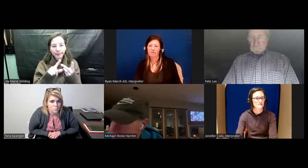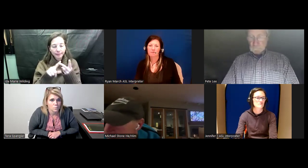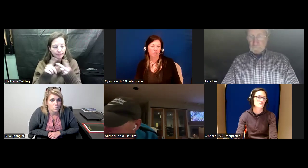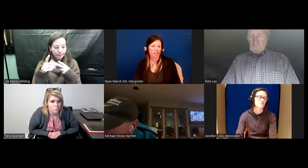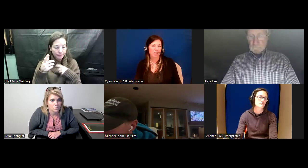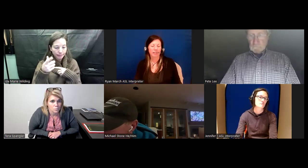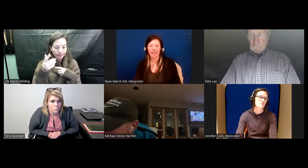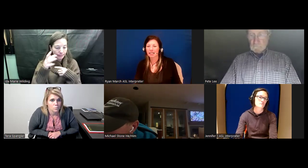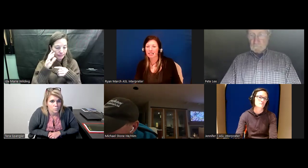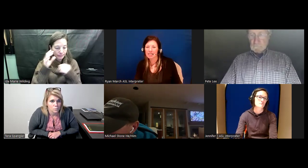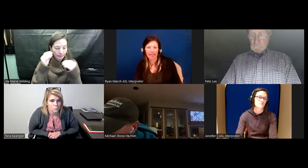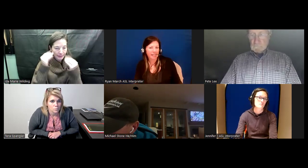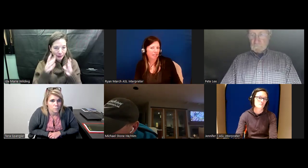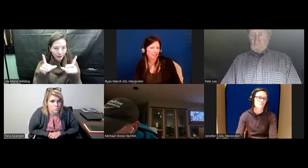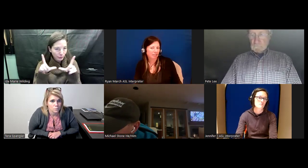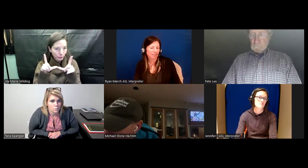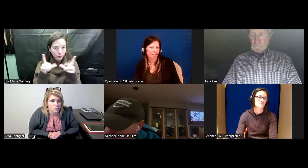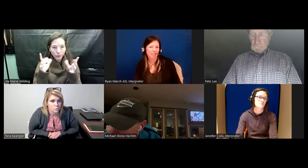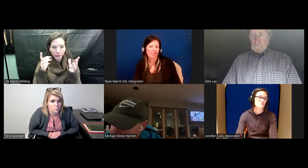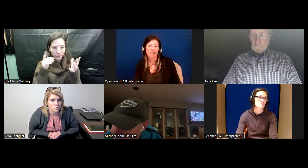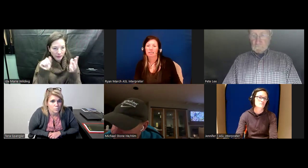teams to focus on like lead K,